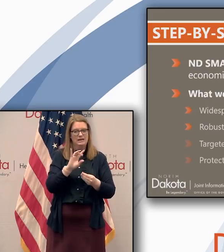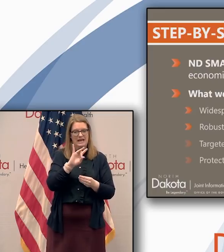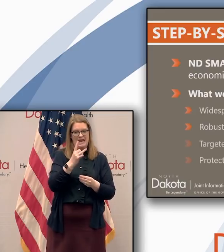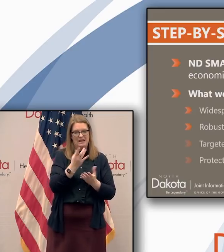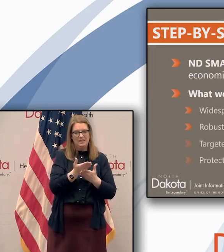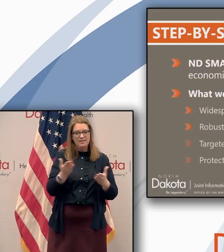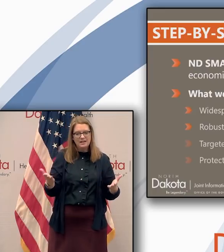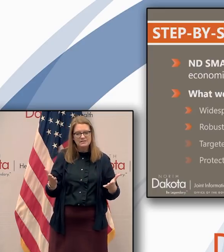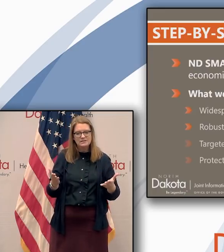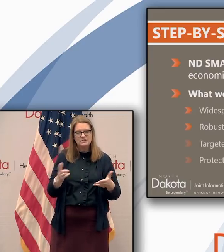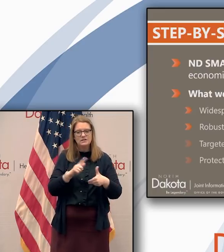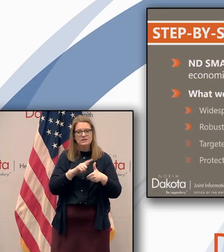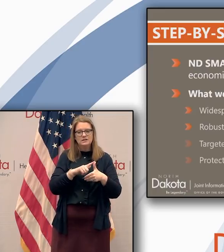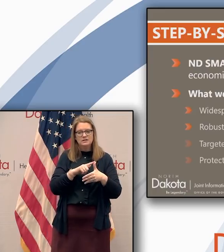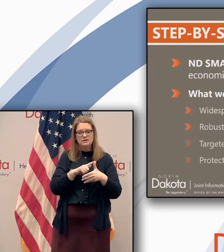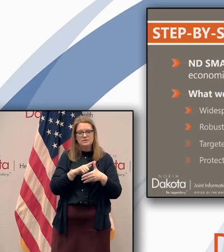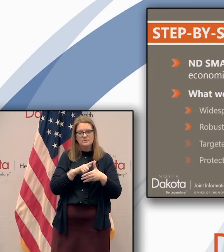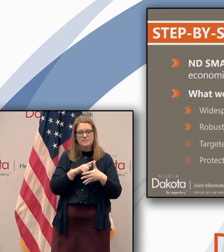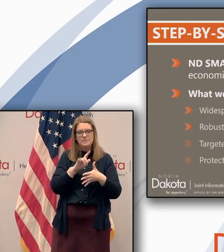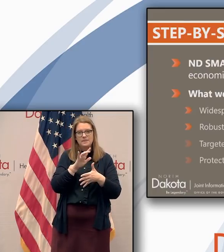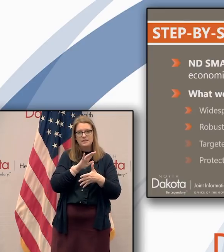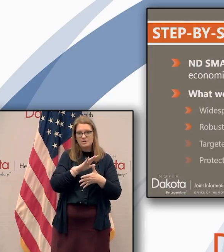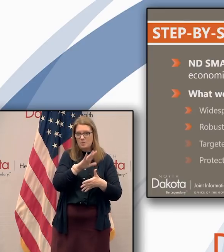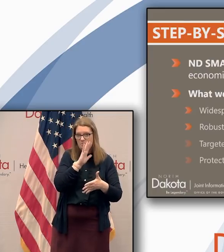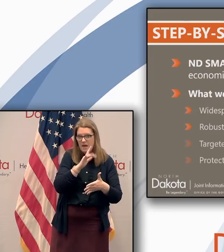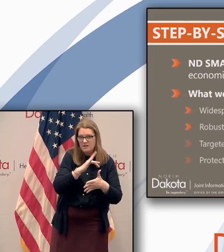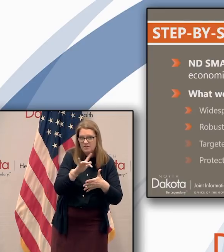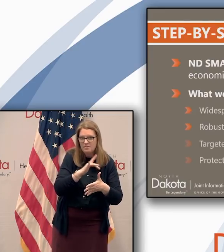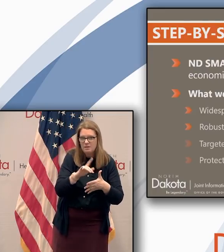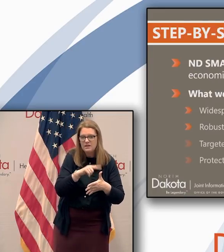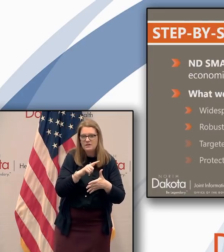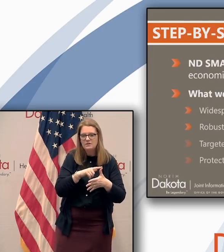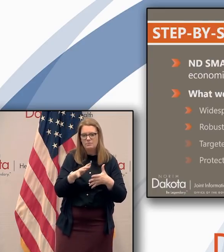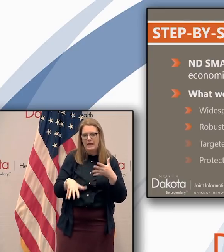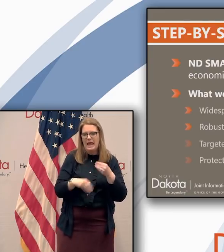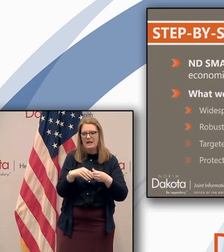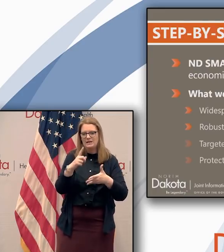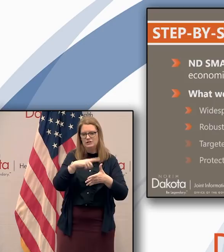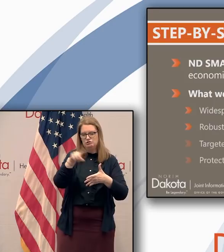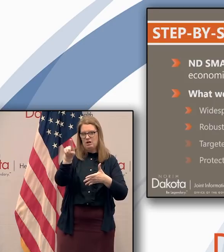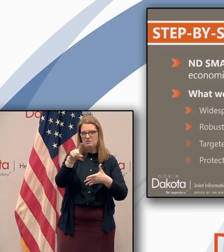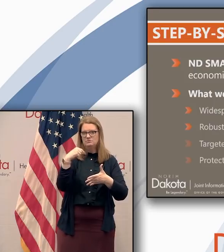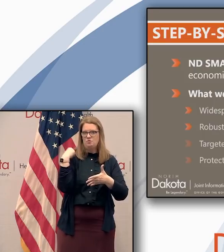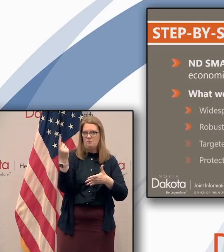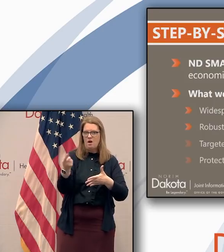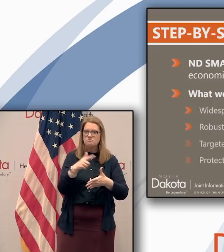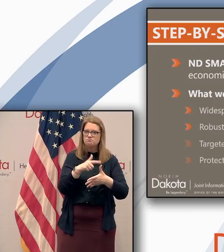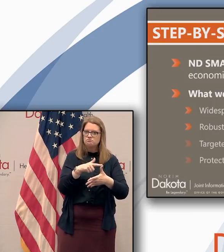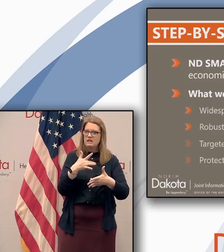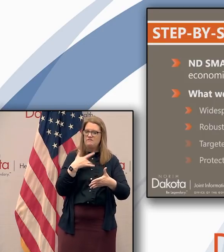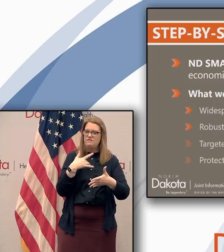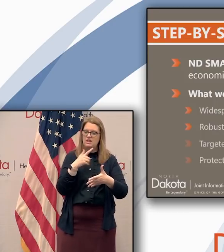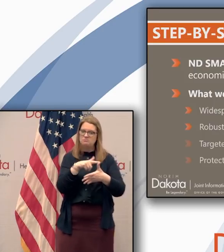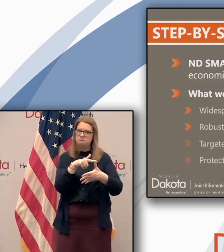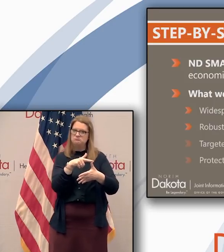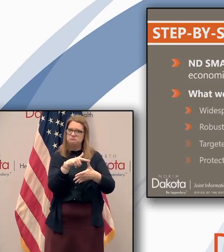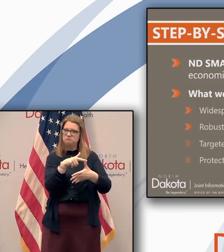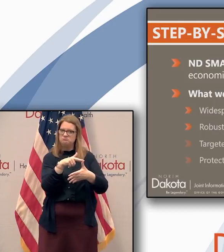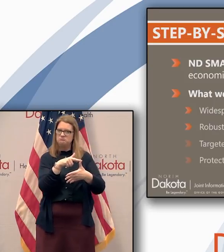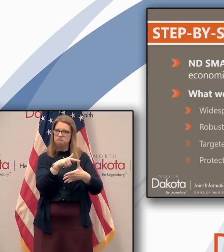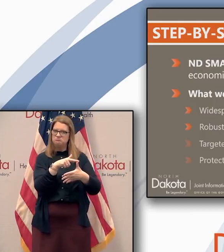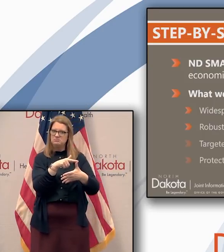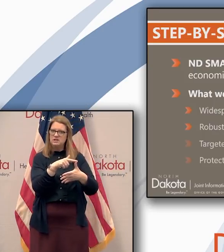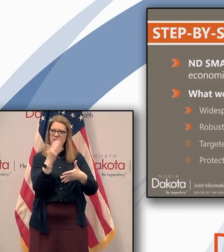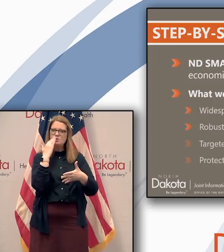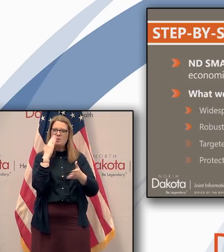do. Sufficient health care capacity is the one that we've added a check mark by so far, because we feel with the surge plan